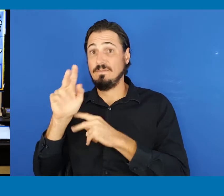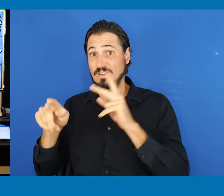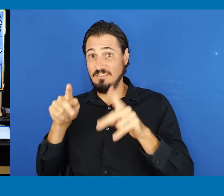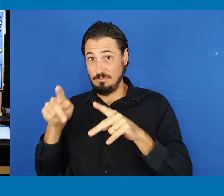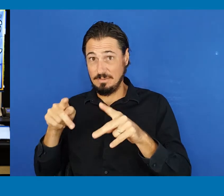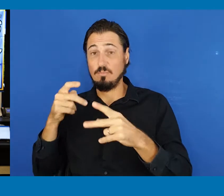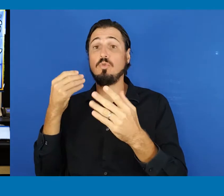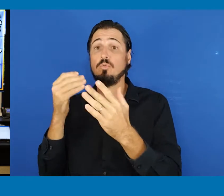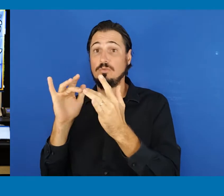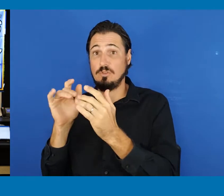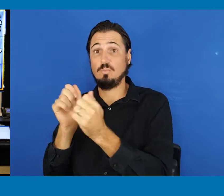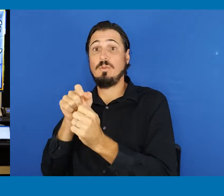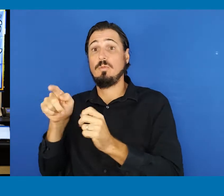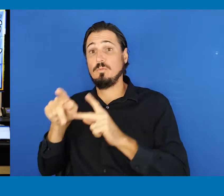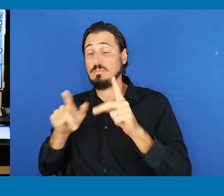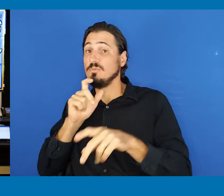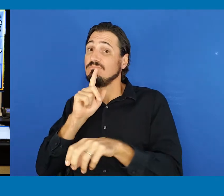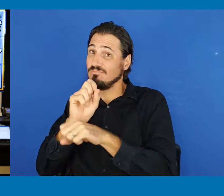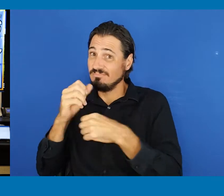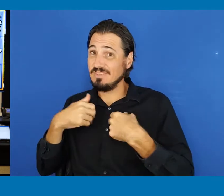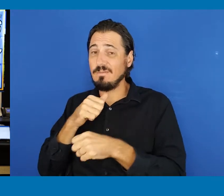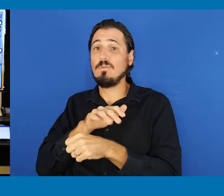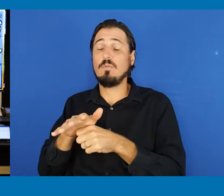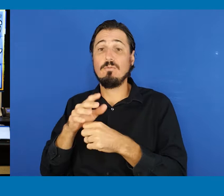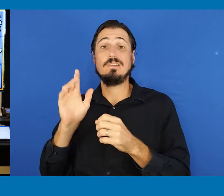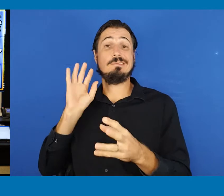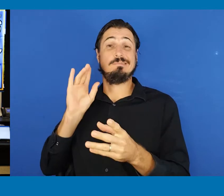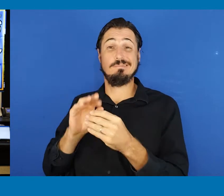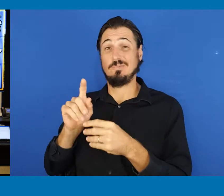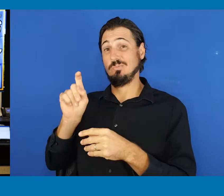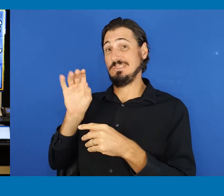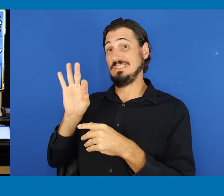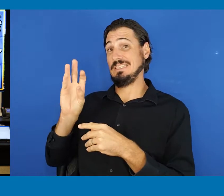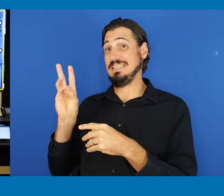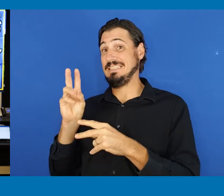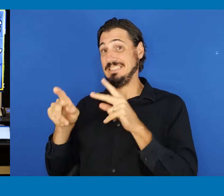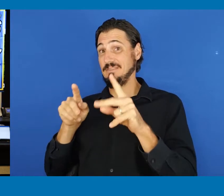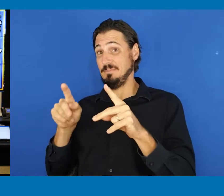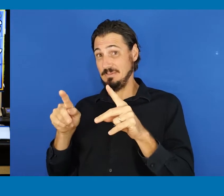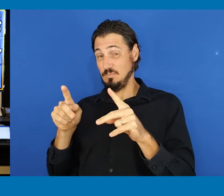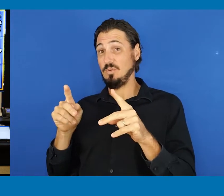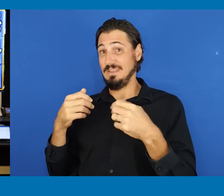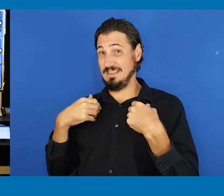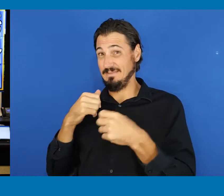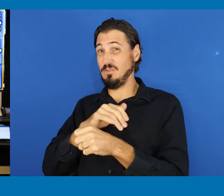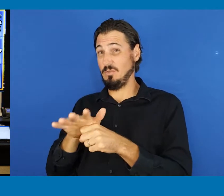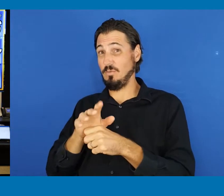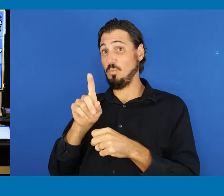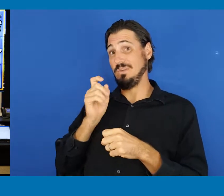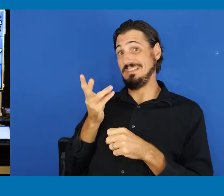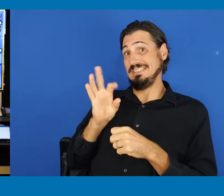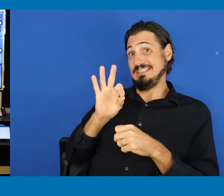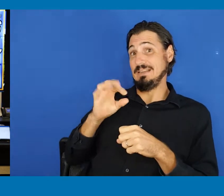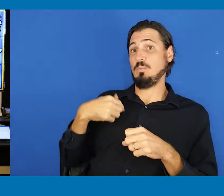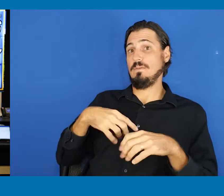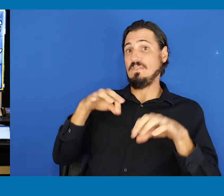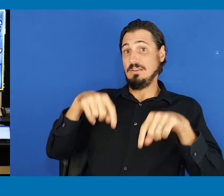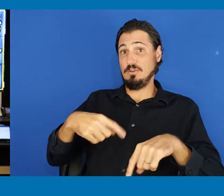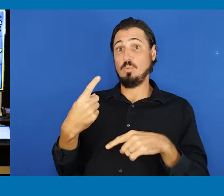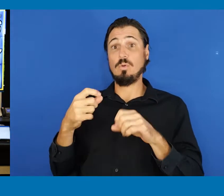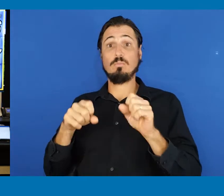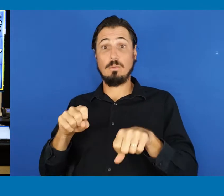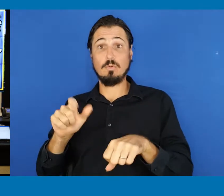health-directed quarantine as close contacts. Our cumulative case count is now 196, including 169 confirmed